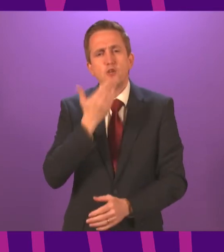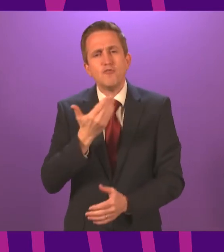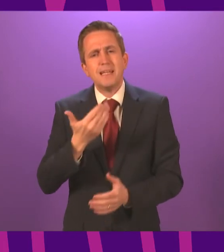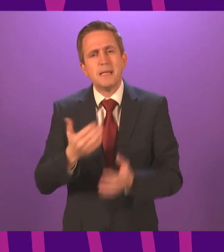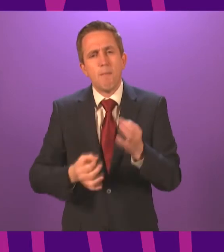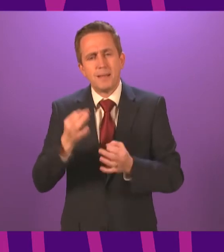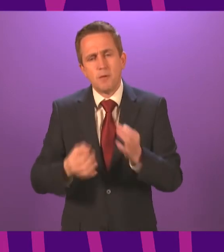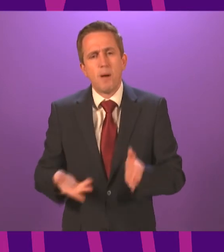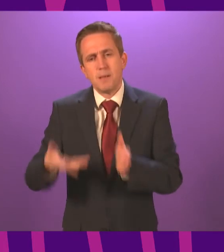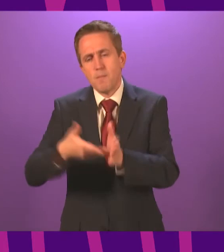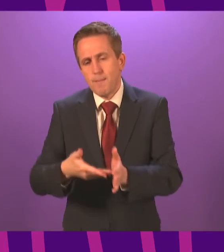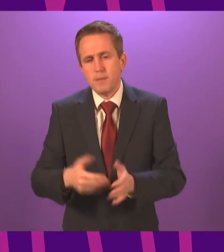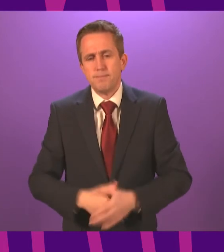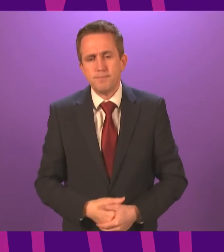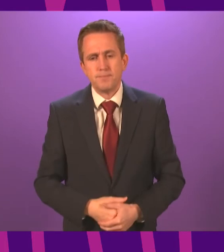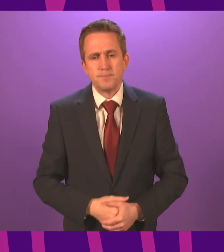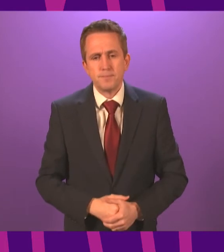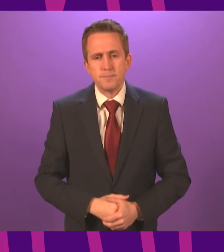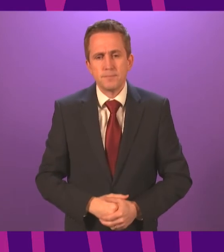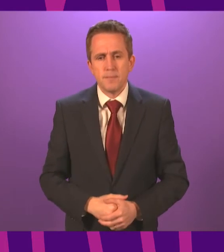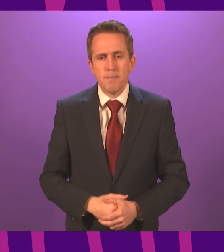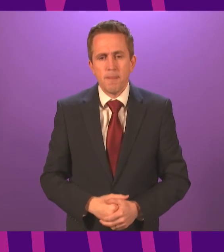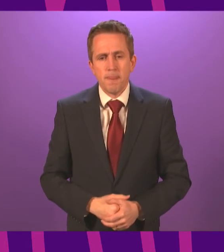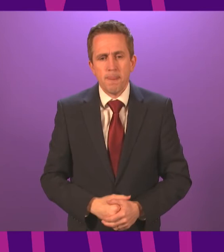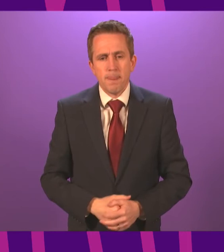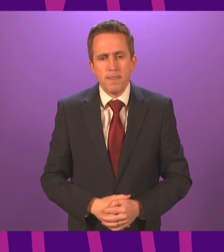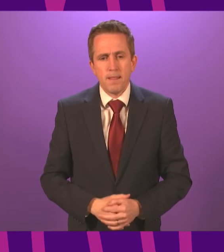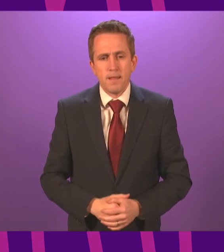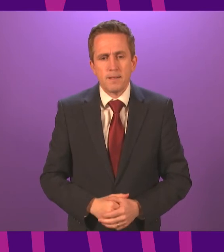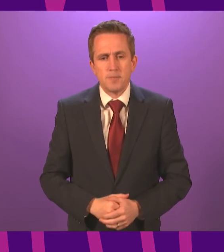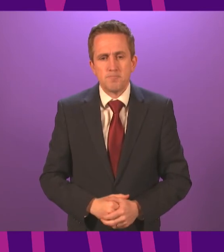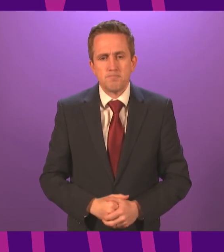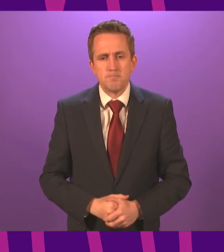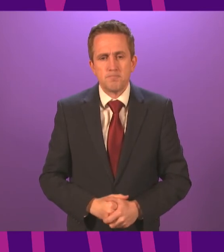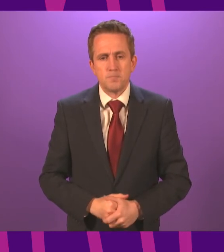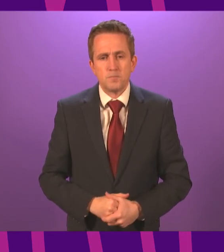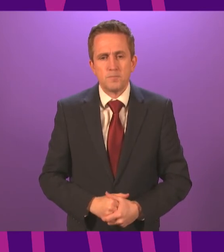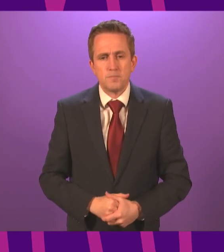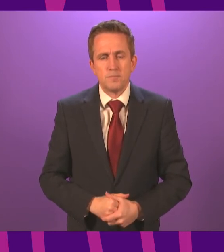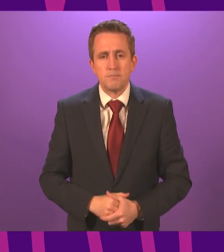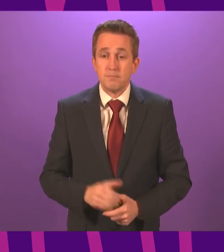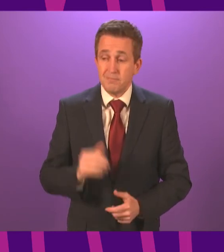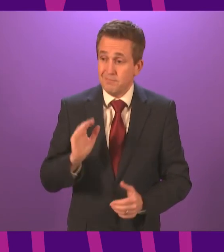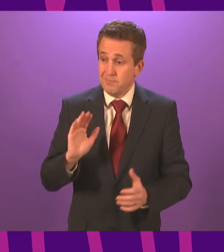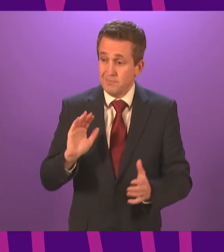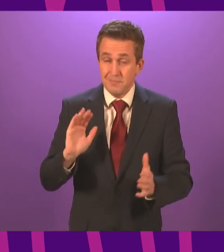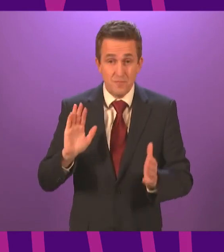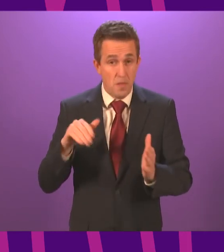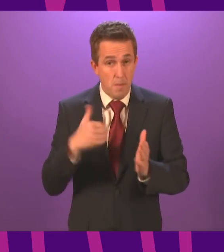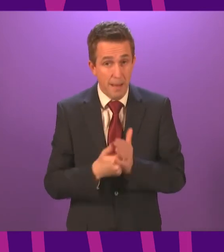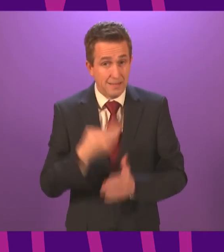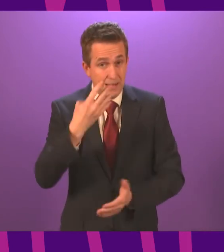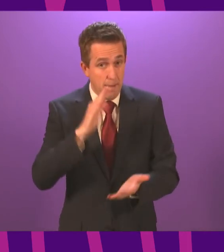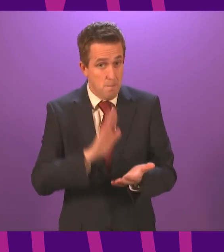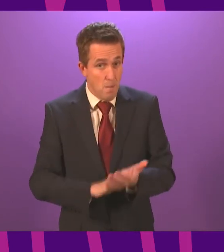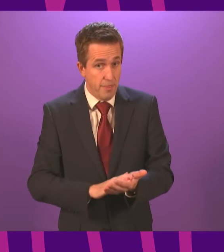officer. Thank you, Mr Stevenson. And I call Neil Findlay for a brief contribution. Thanks, Presiding Officer. For almost 9 months, people across Scotland